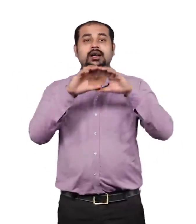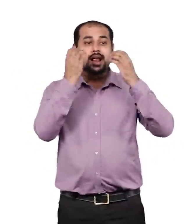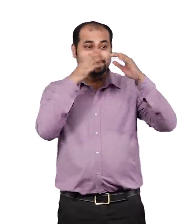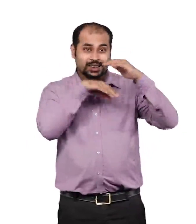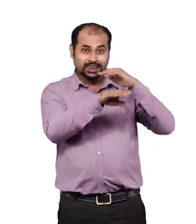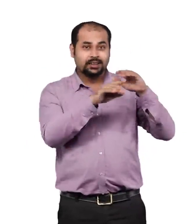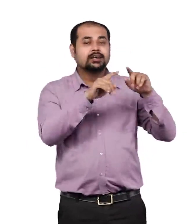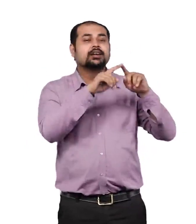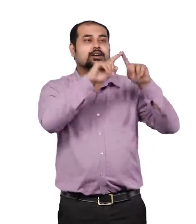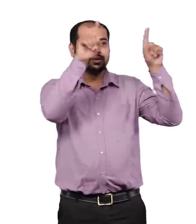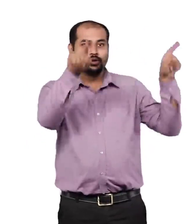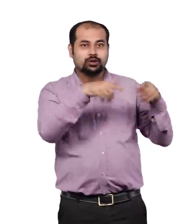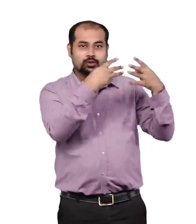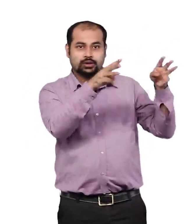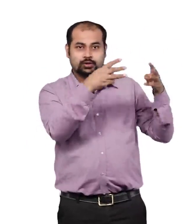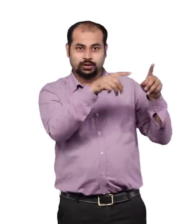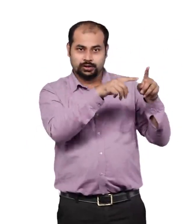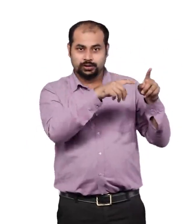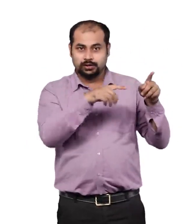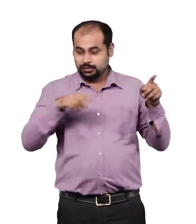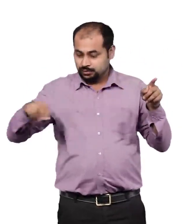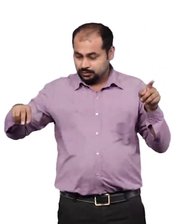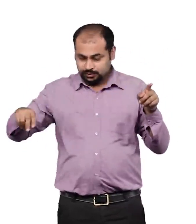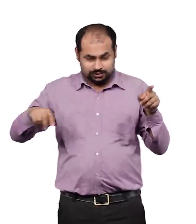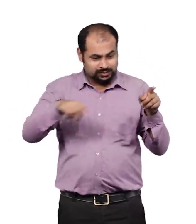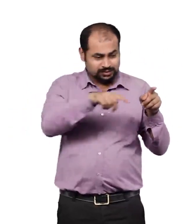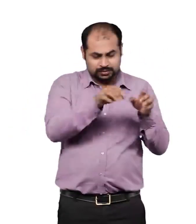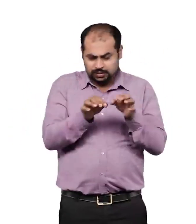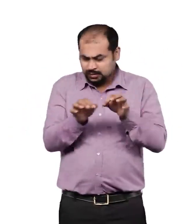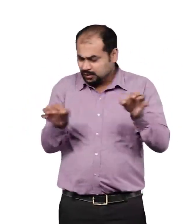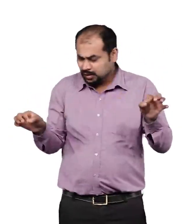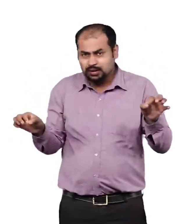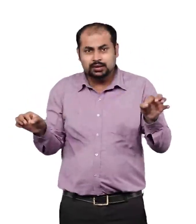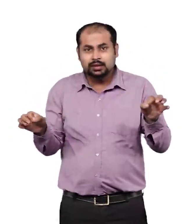your class.